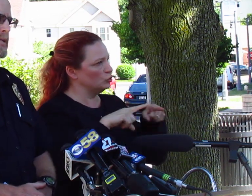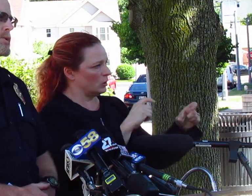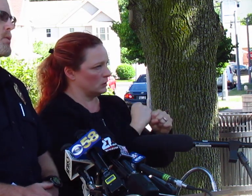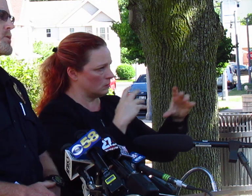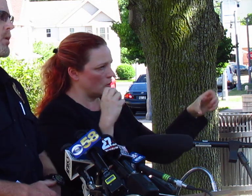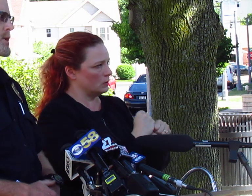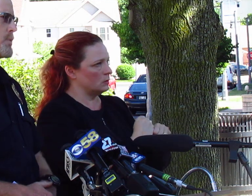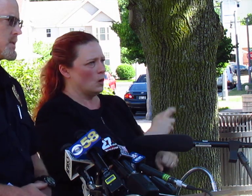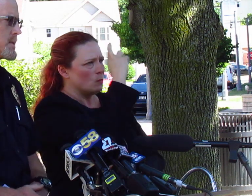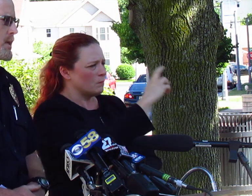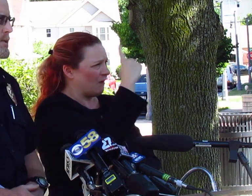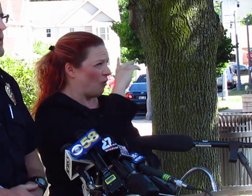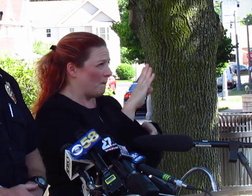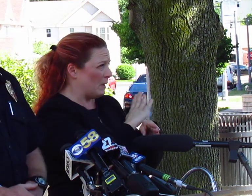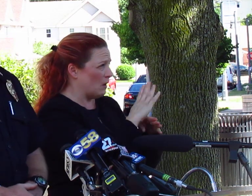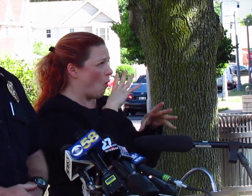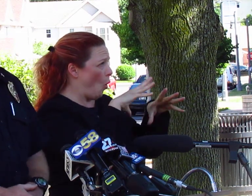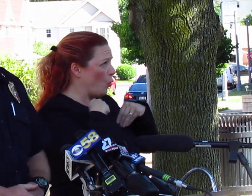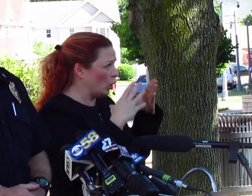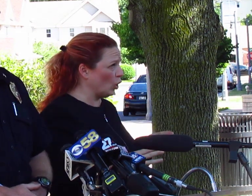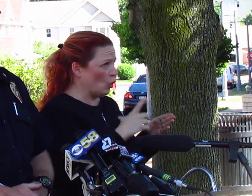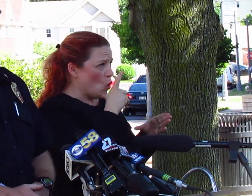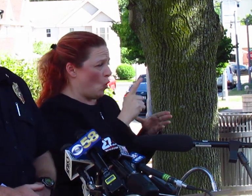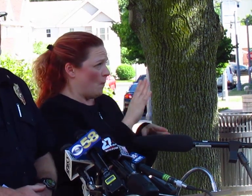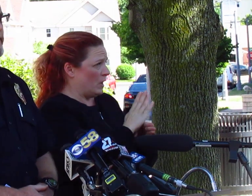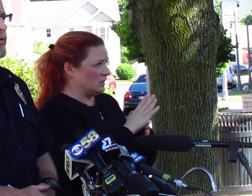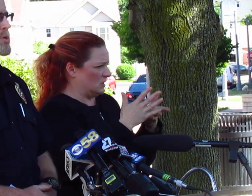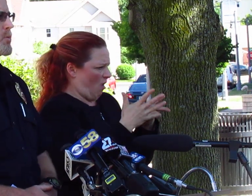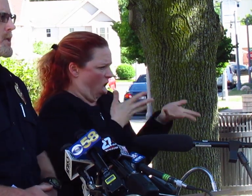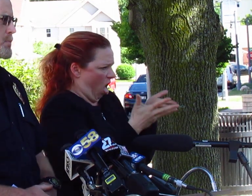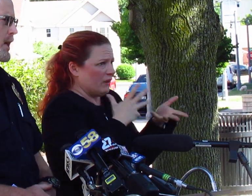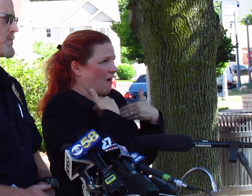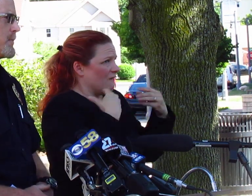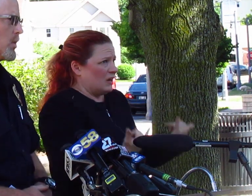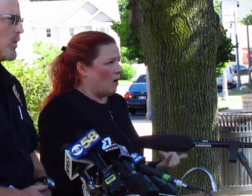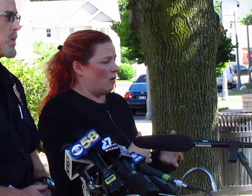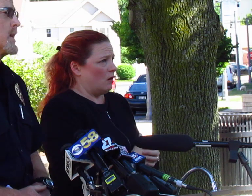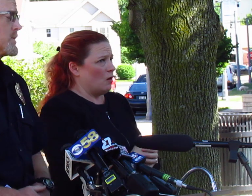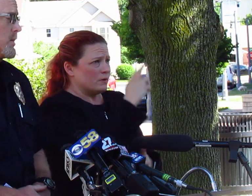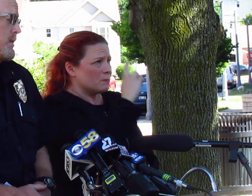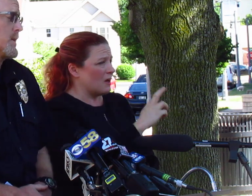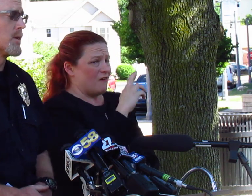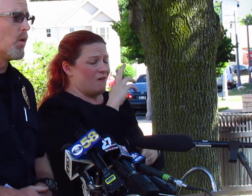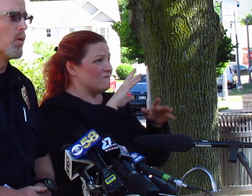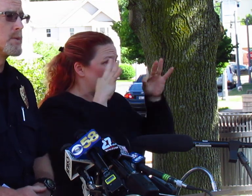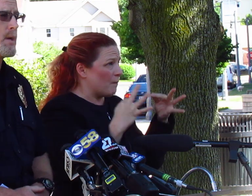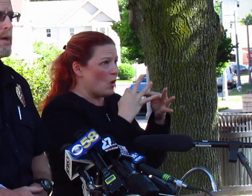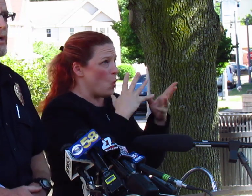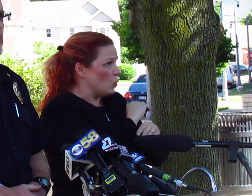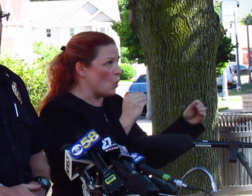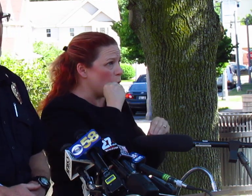for the business owners who lost businesses, out of respect to those folks who were displaced from their homes, lost their